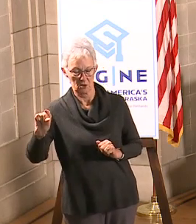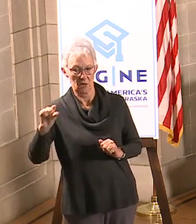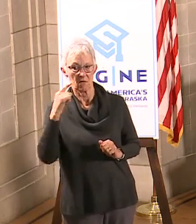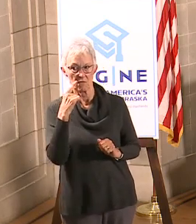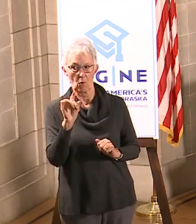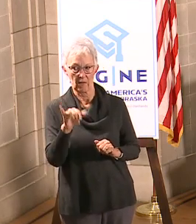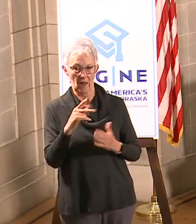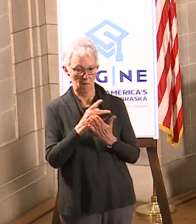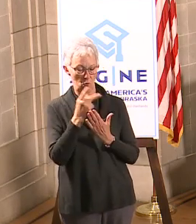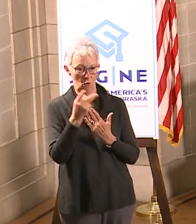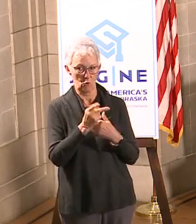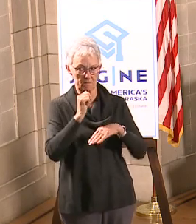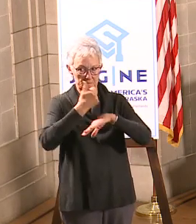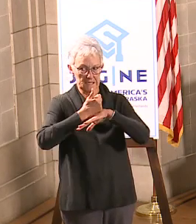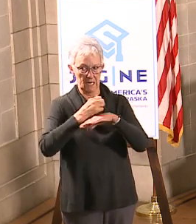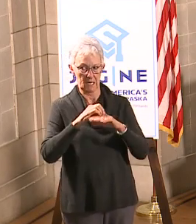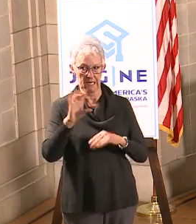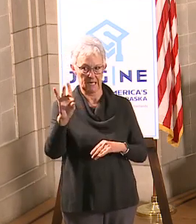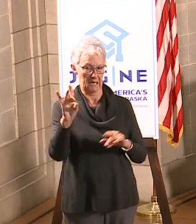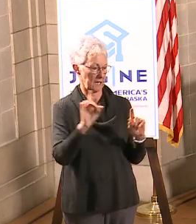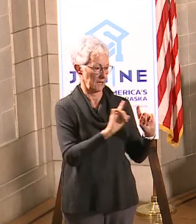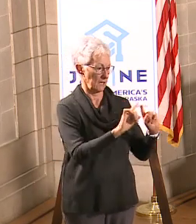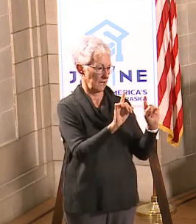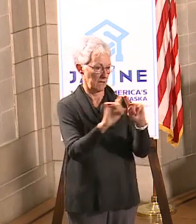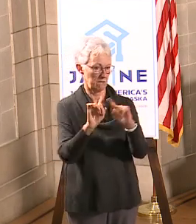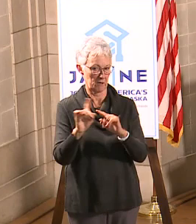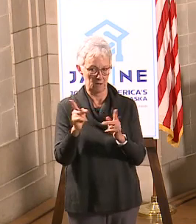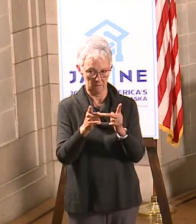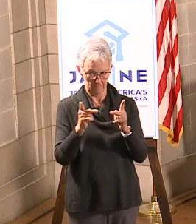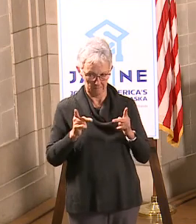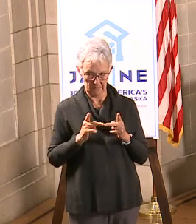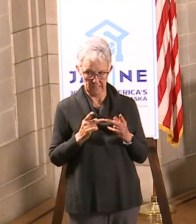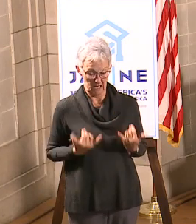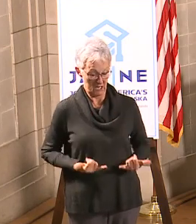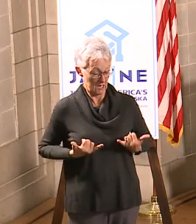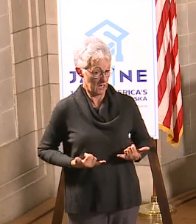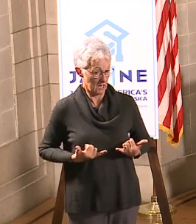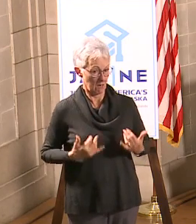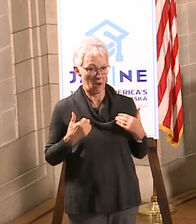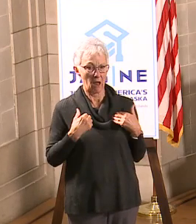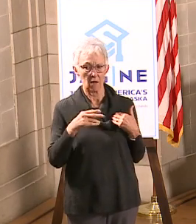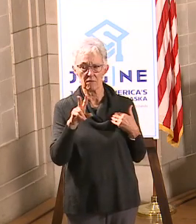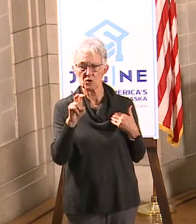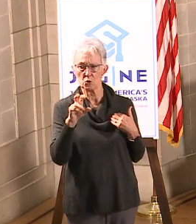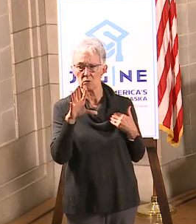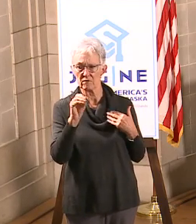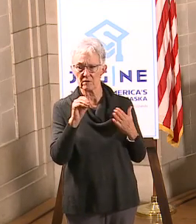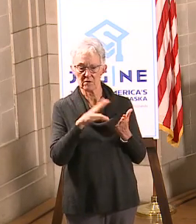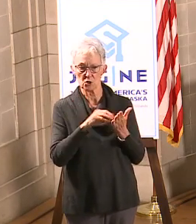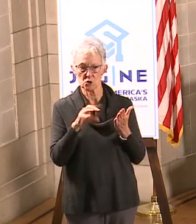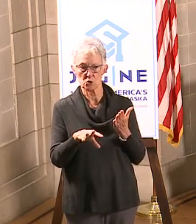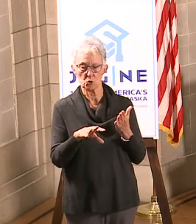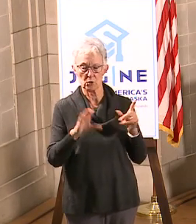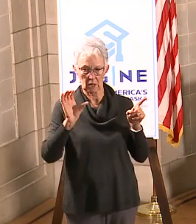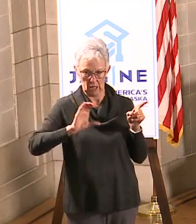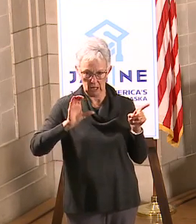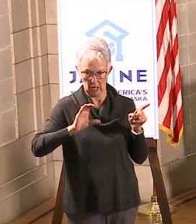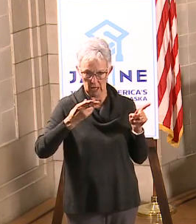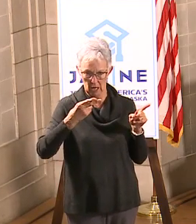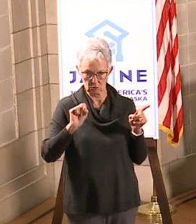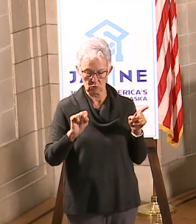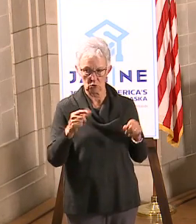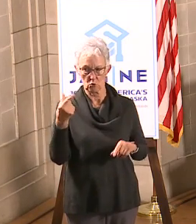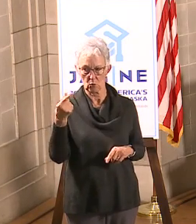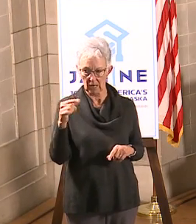locations. We're excited to report currently the program has about 250 students in the following schools: Columbus High School, Grand Island Senior